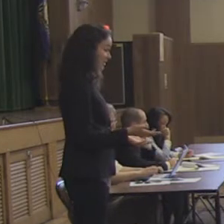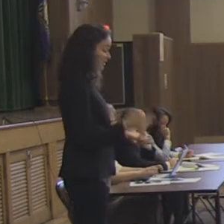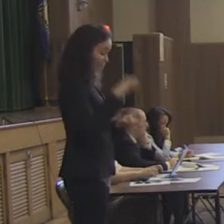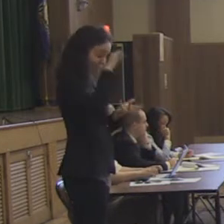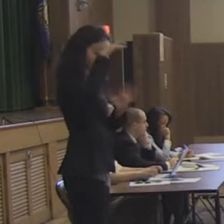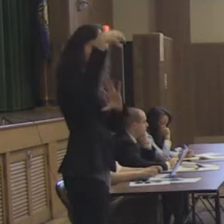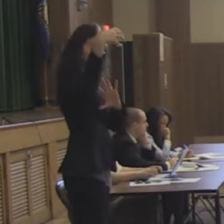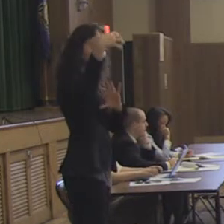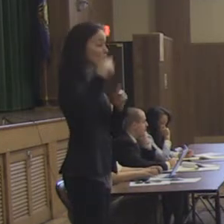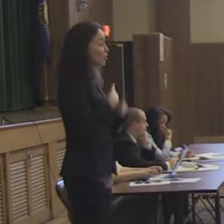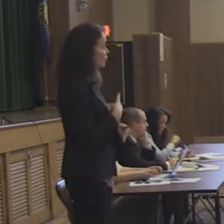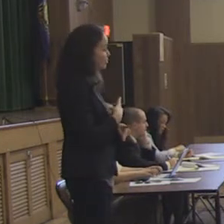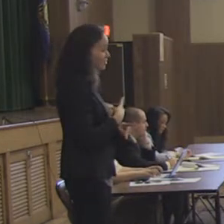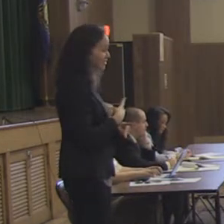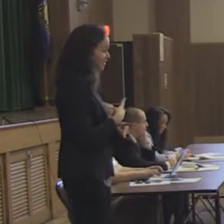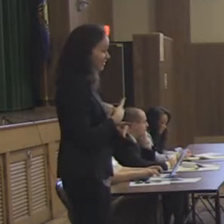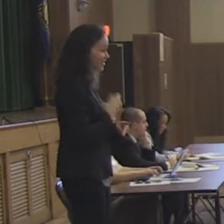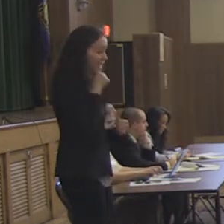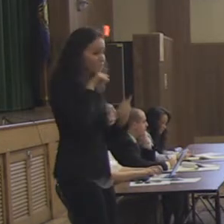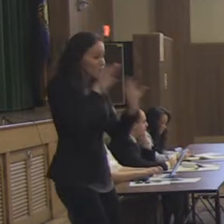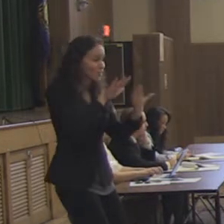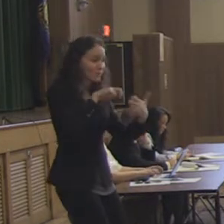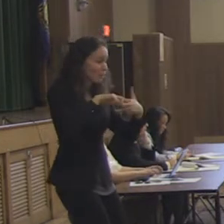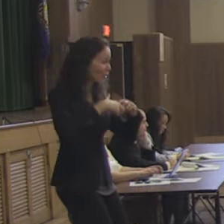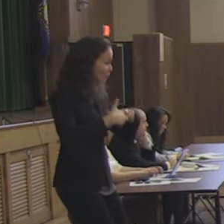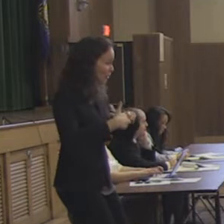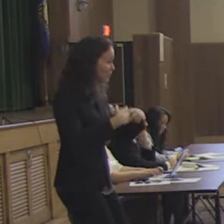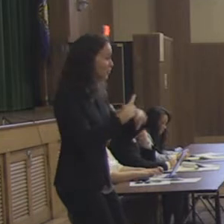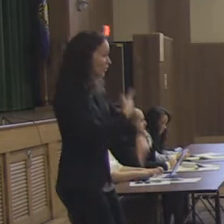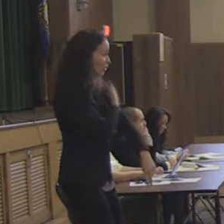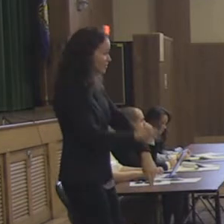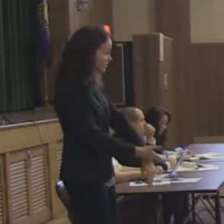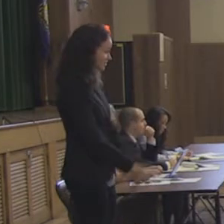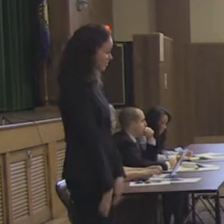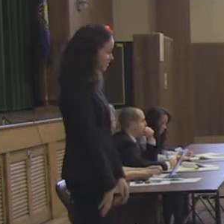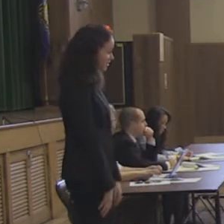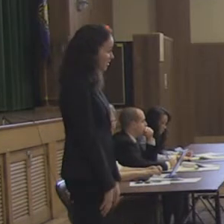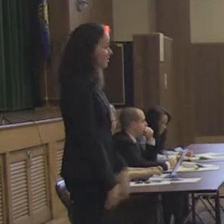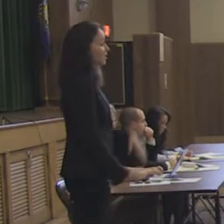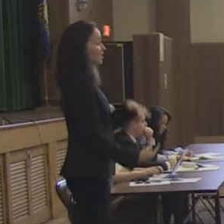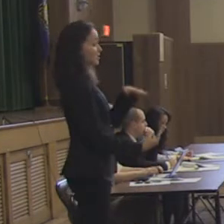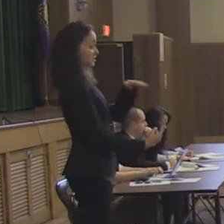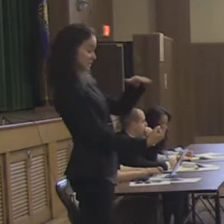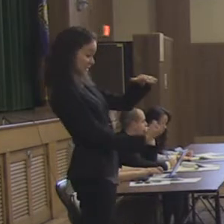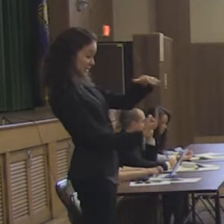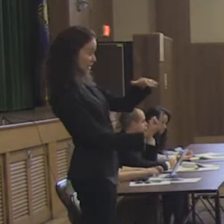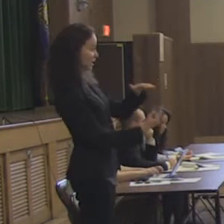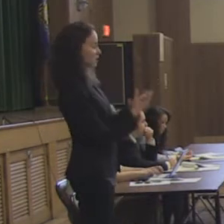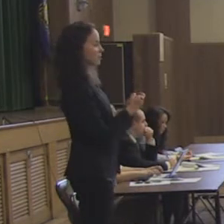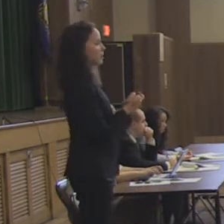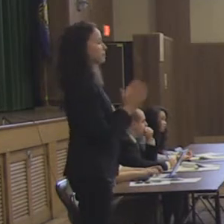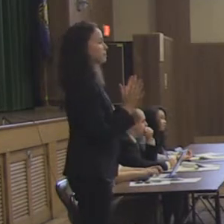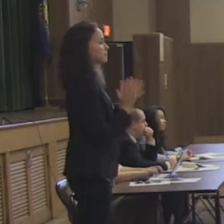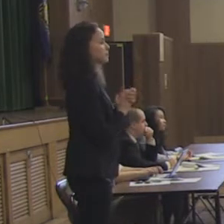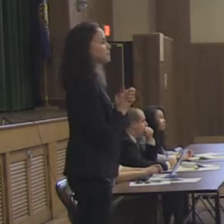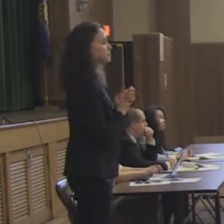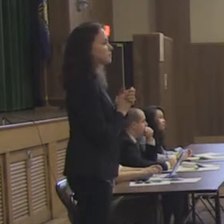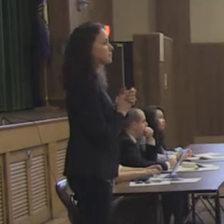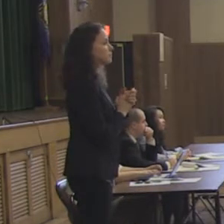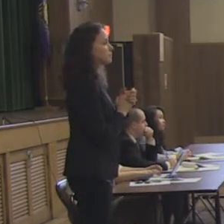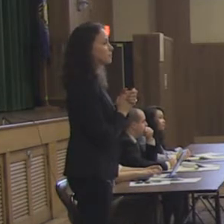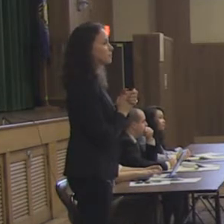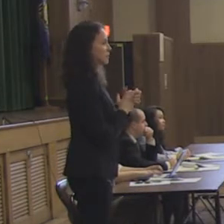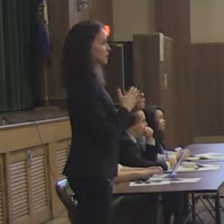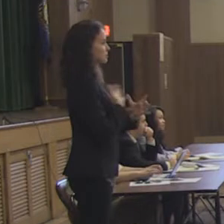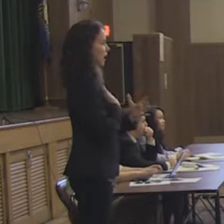not better. And it's tragic what does happen in those solitary confinement cells. So this is an area